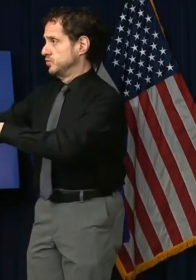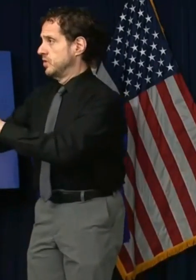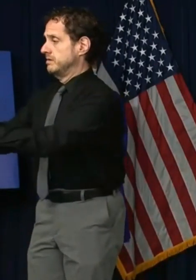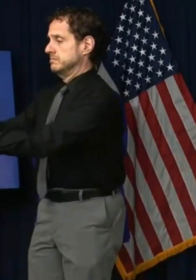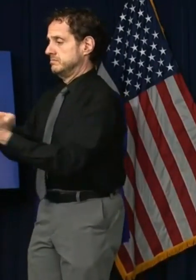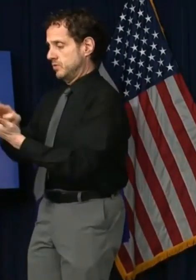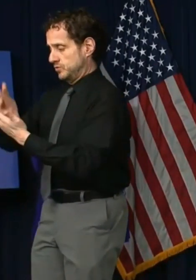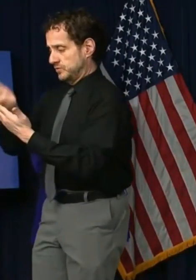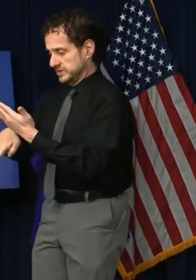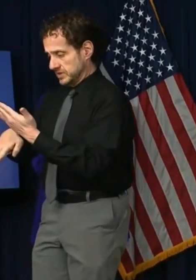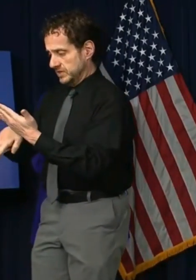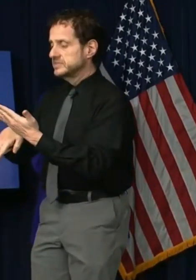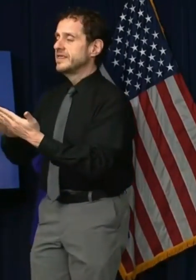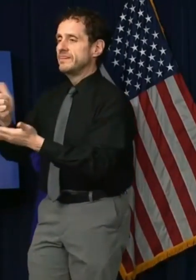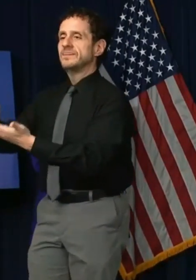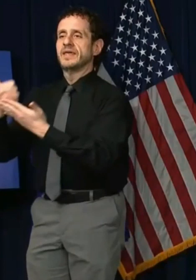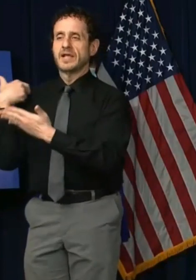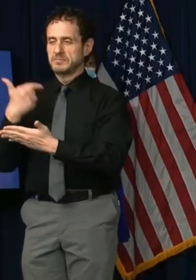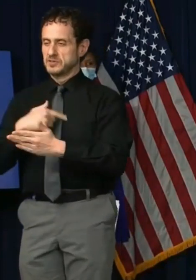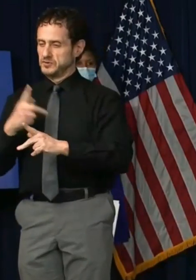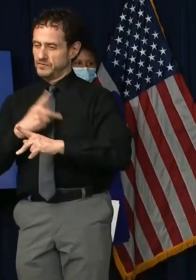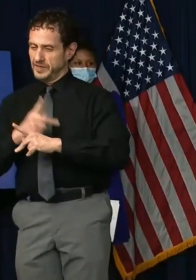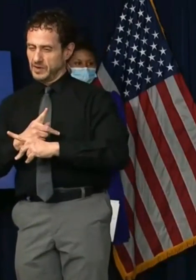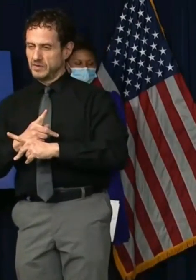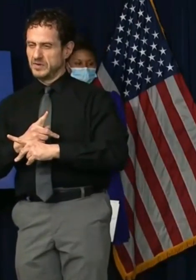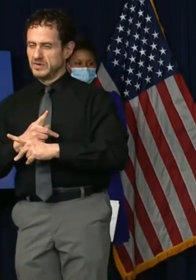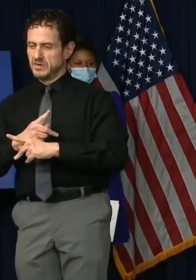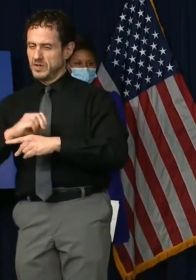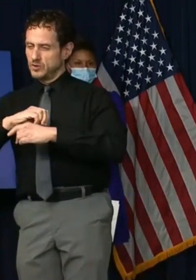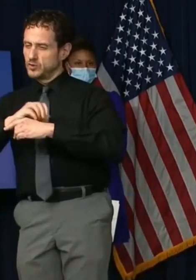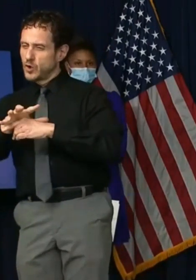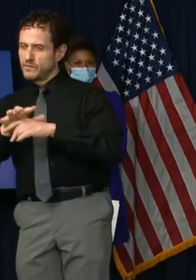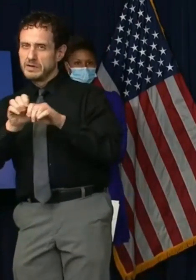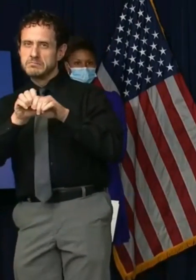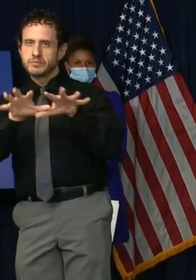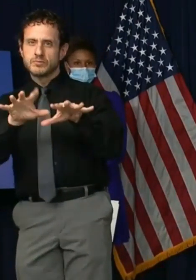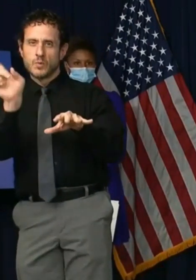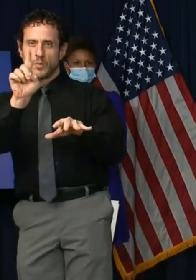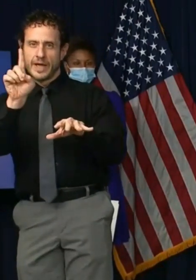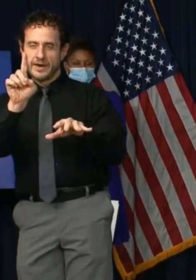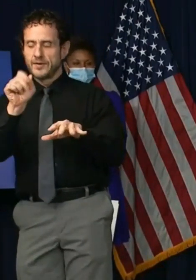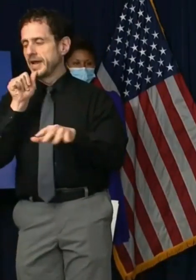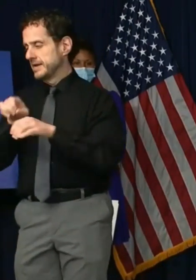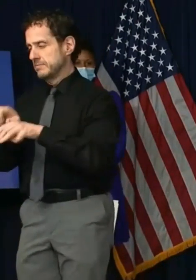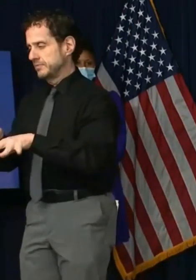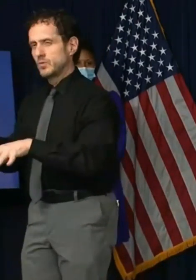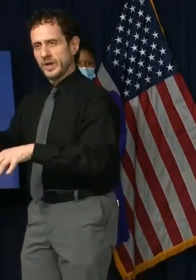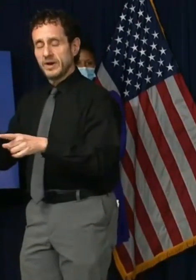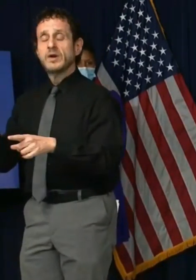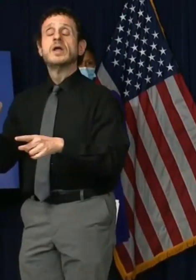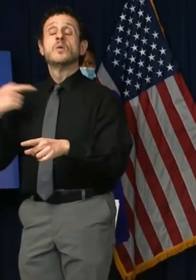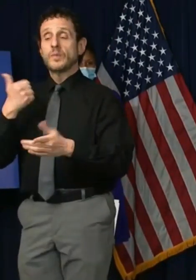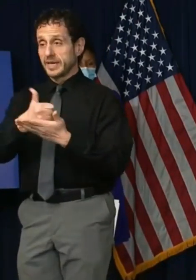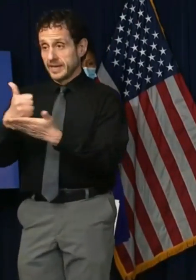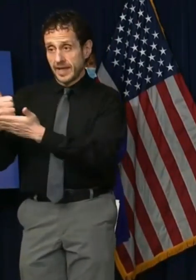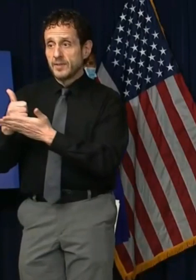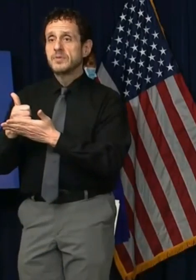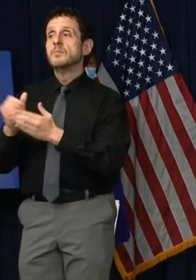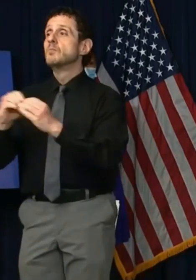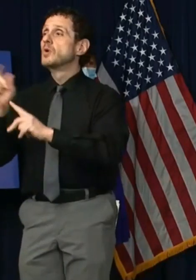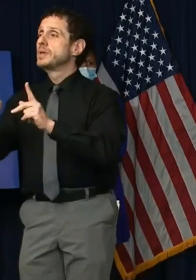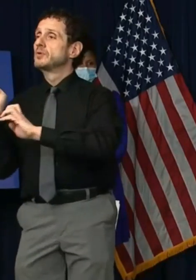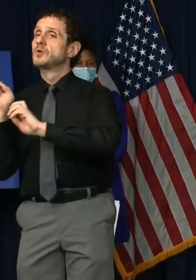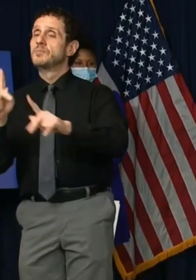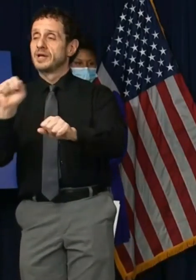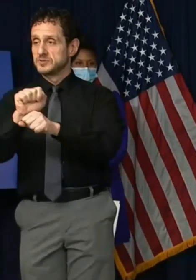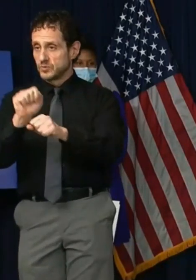presence of this virus and to gradually reduce our mitigation measures and get more people back to work. In